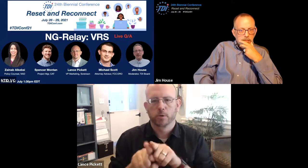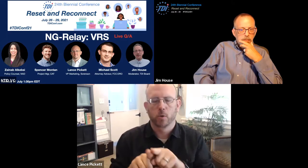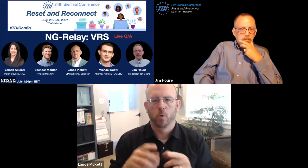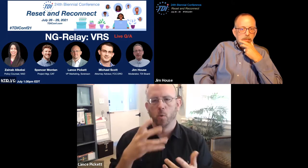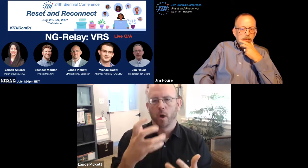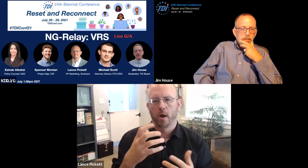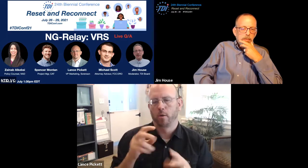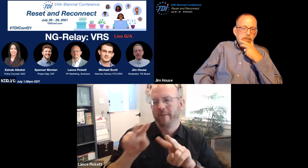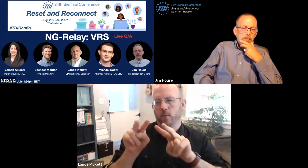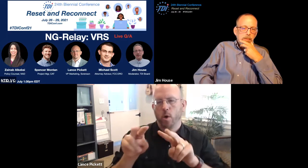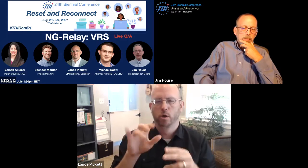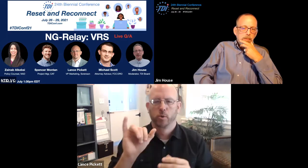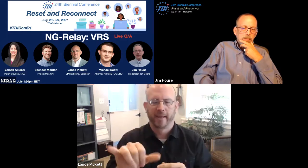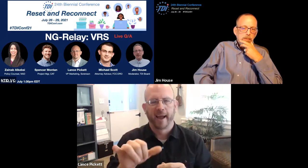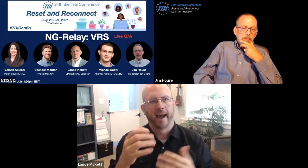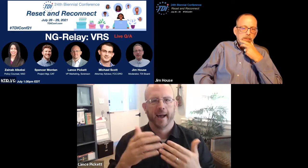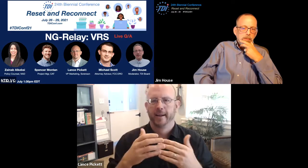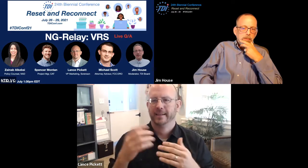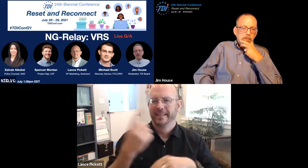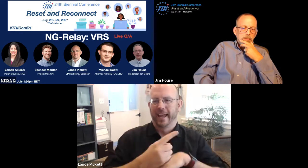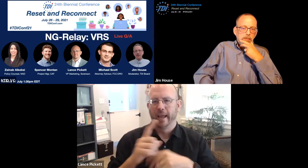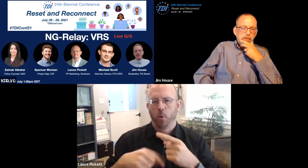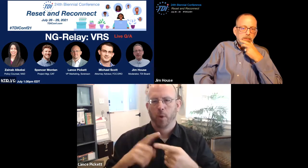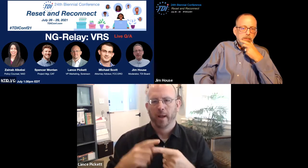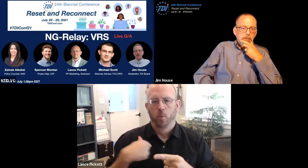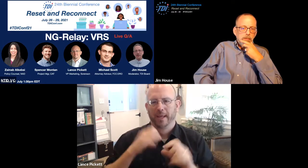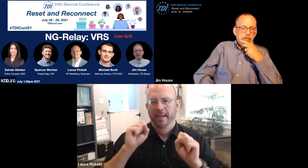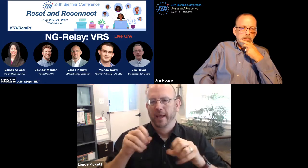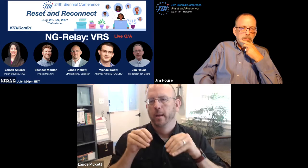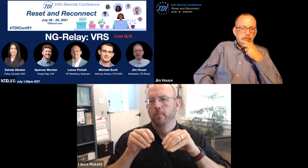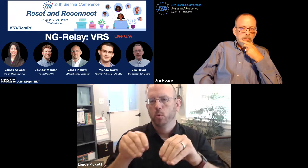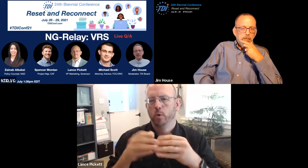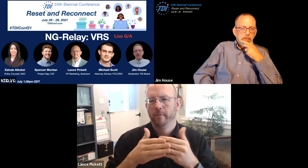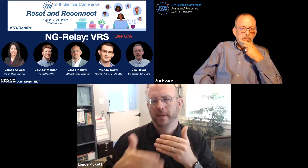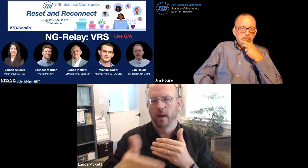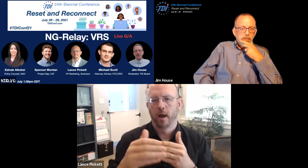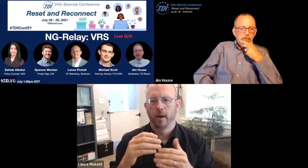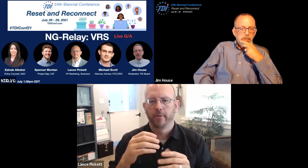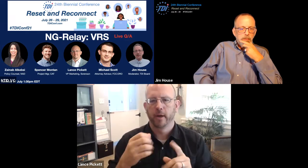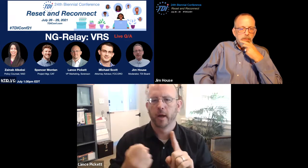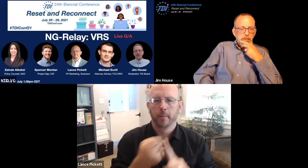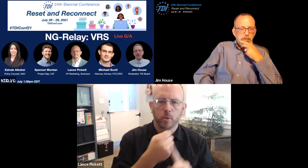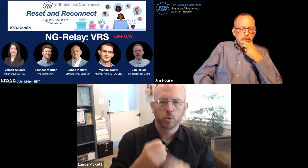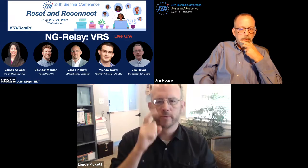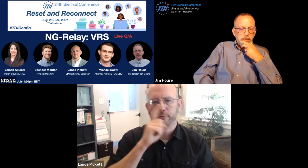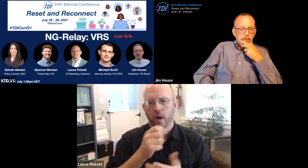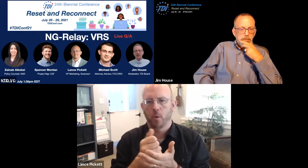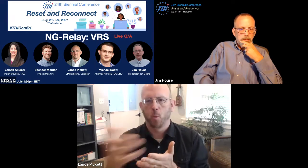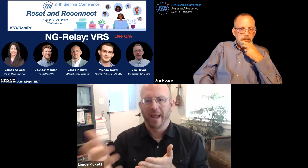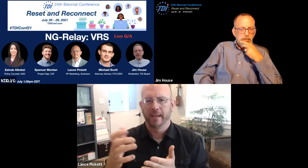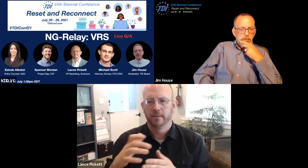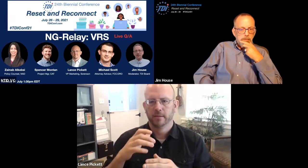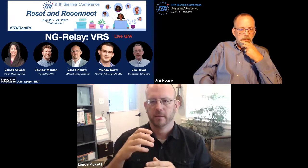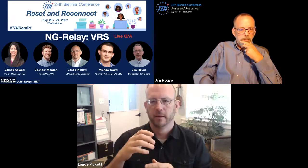community. I also want to look forward to the day when we can move beyond